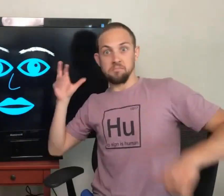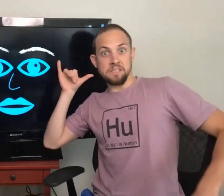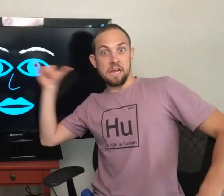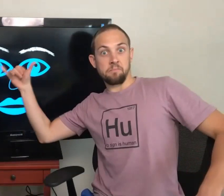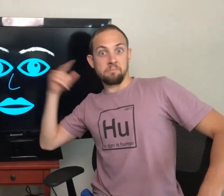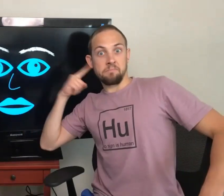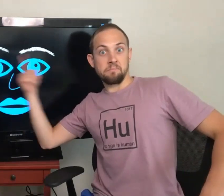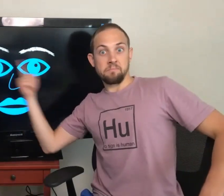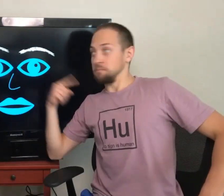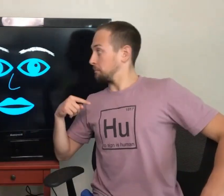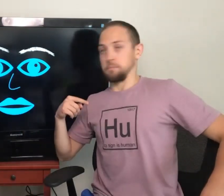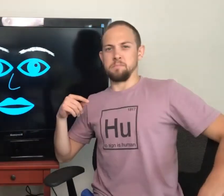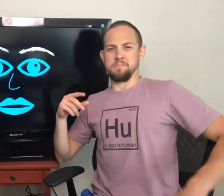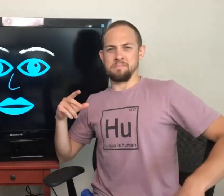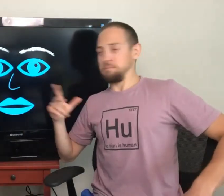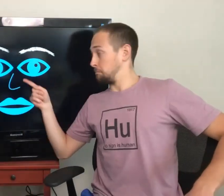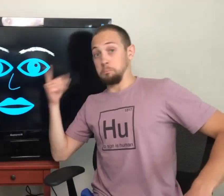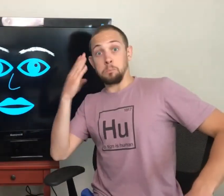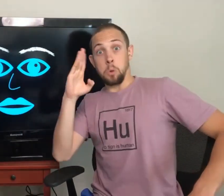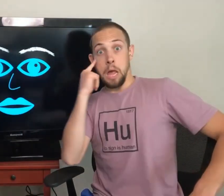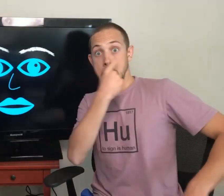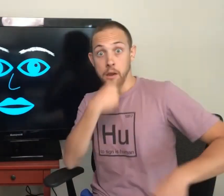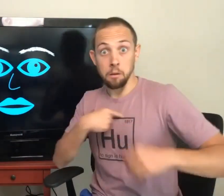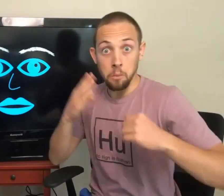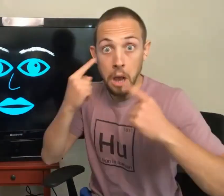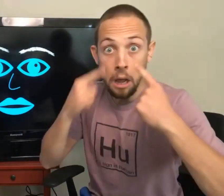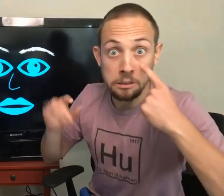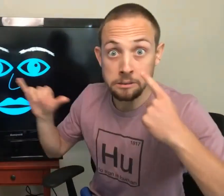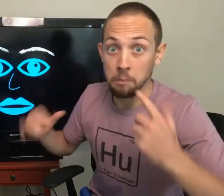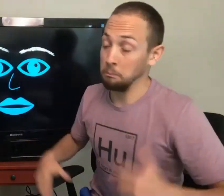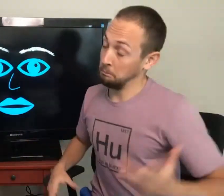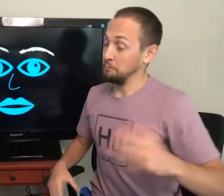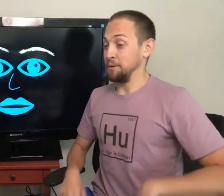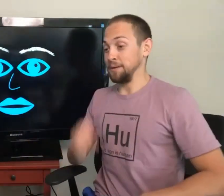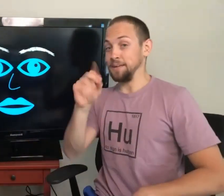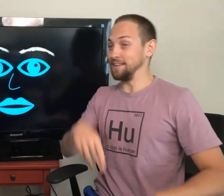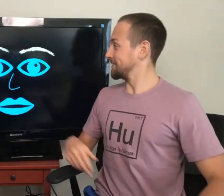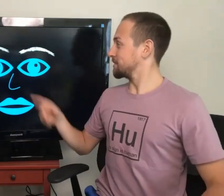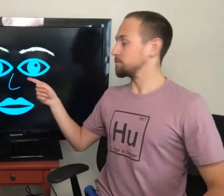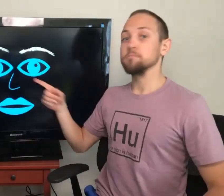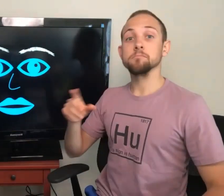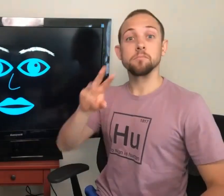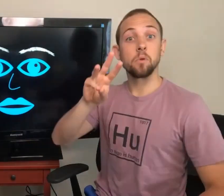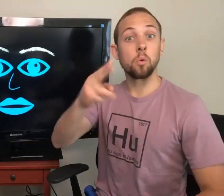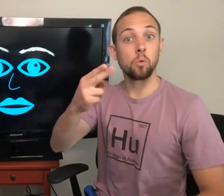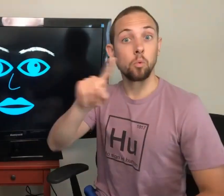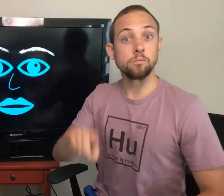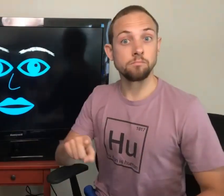You see this face? Think it looks like me? Not really. Well, we've both got blue eyes though. Little